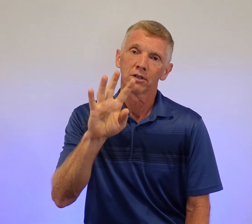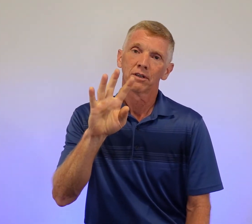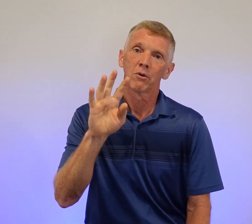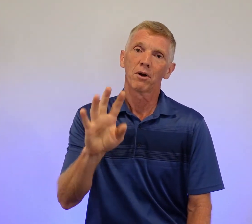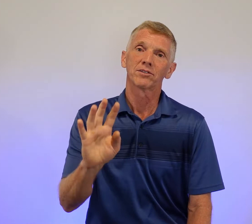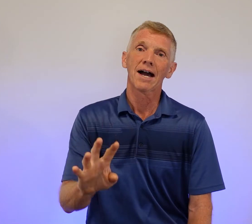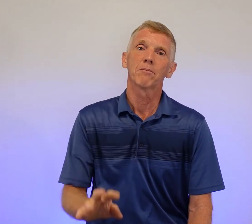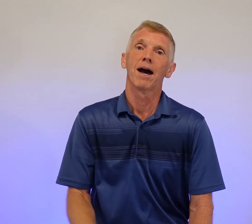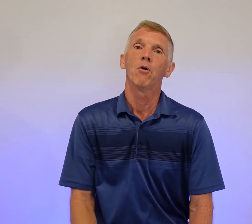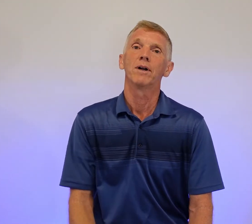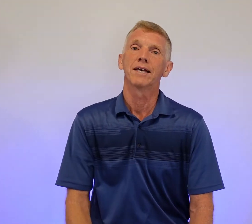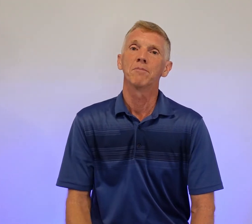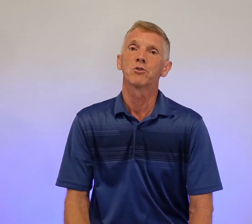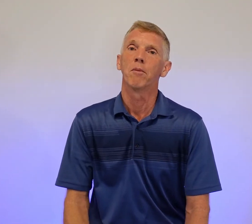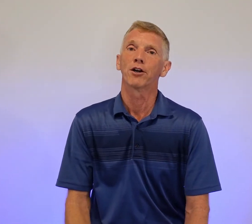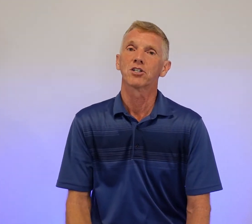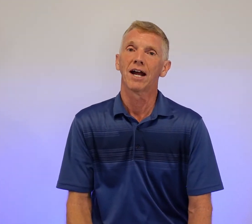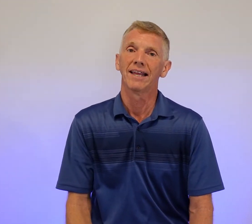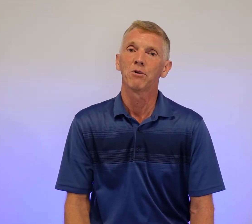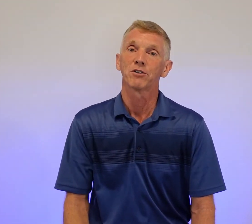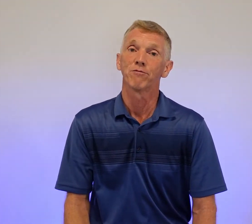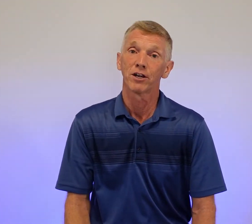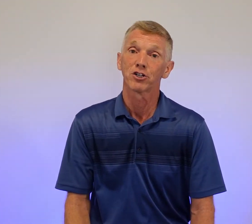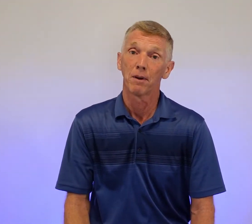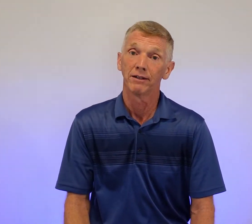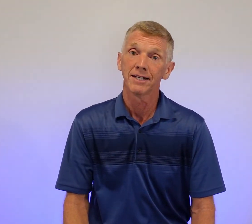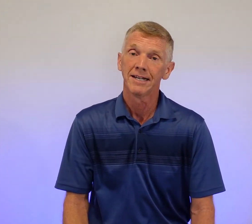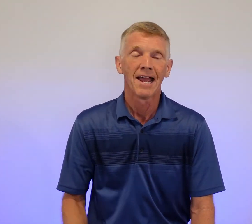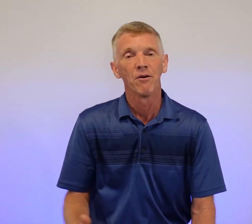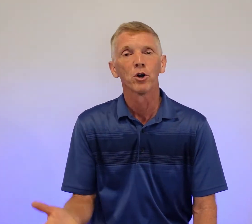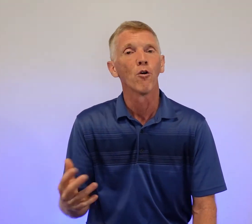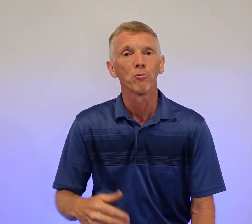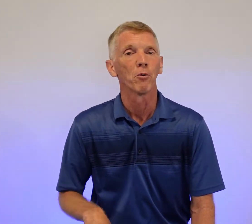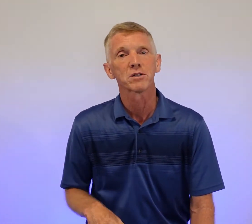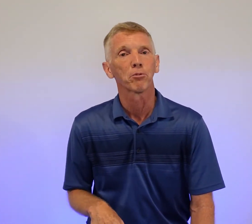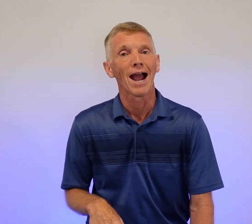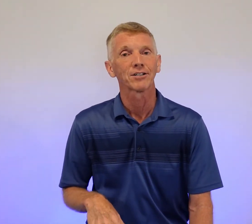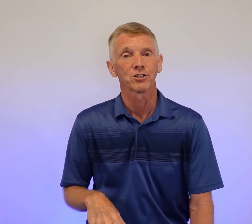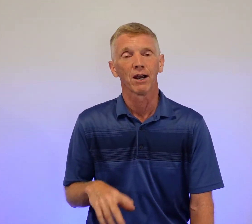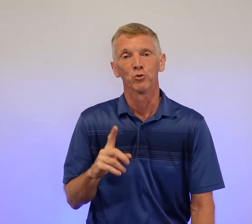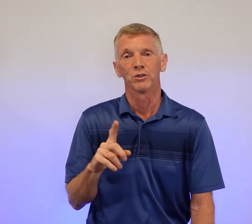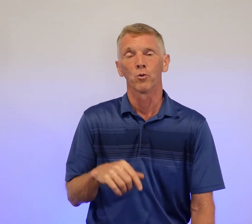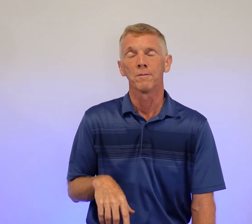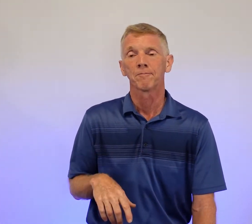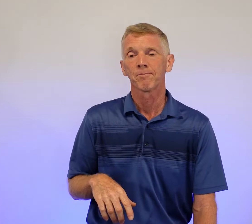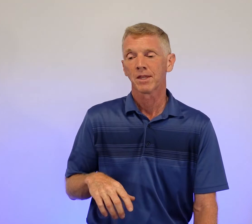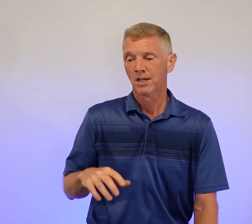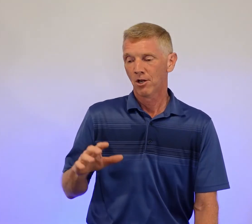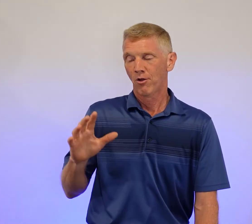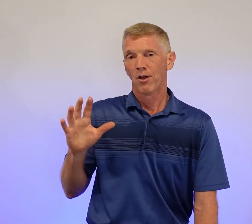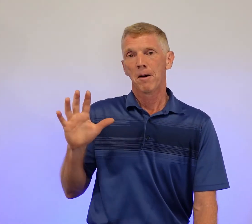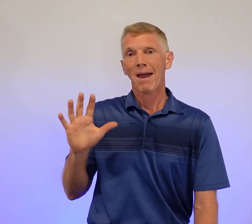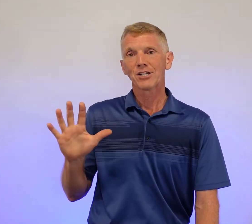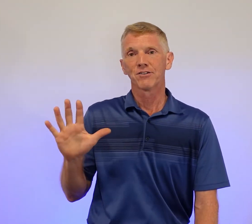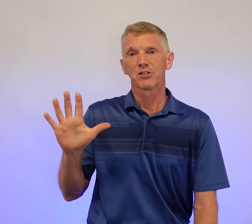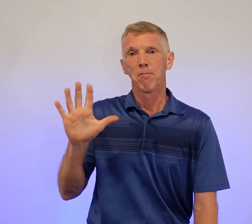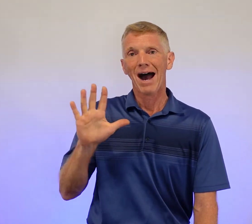that we want to talk about when it comes to American Sign Language and fingerspelling, and then we'll go from there with some practice. All right, rule number 1. Imagine this